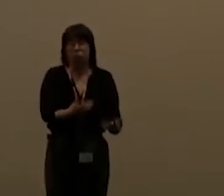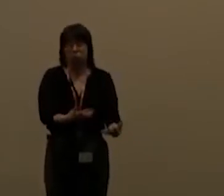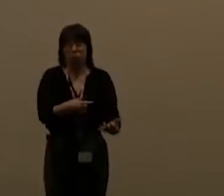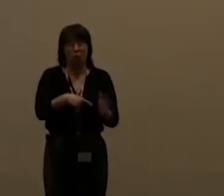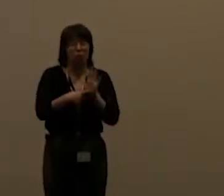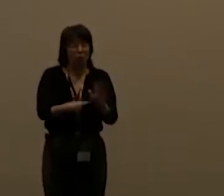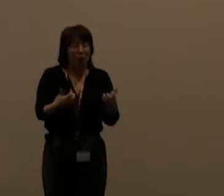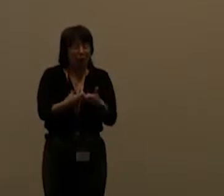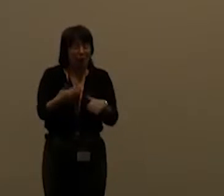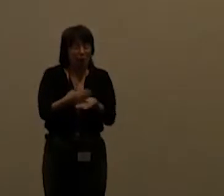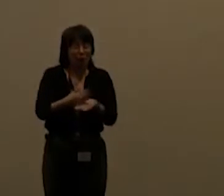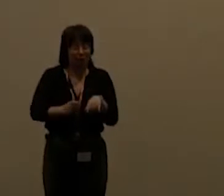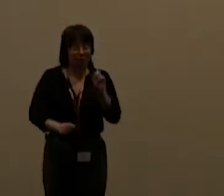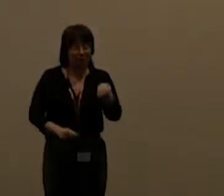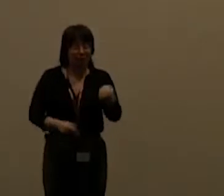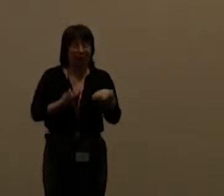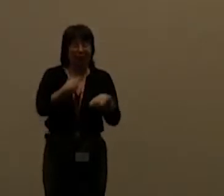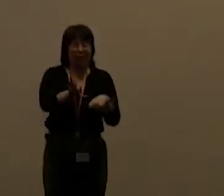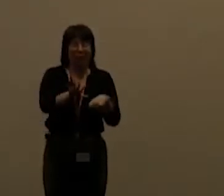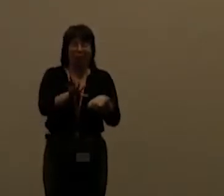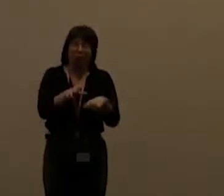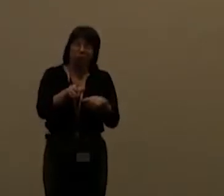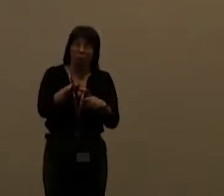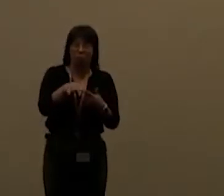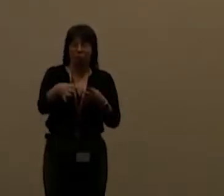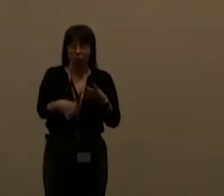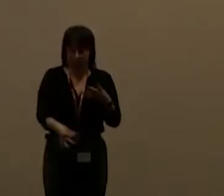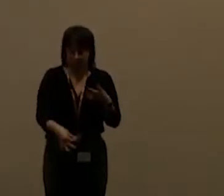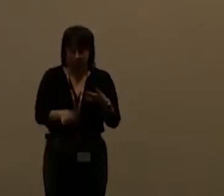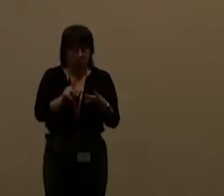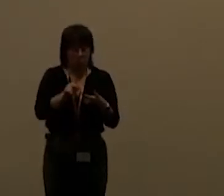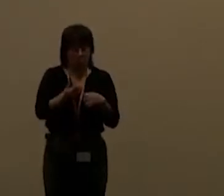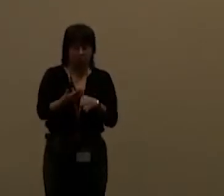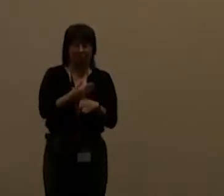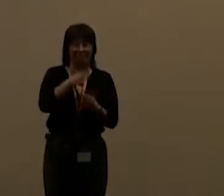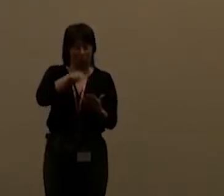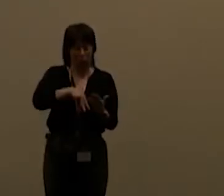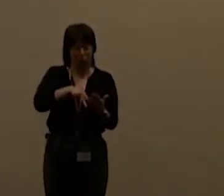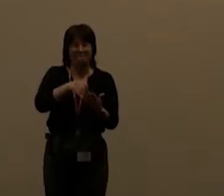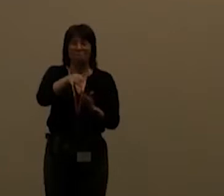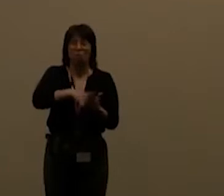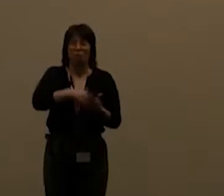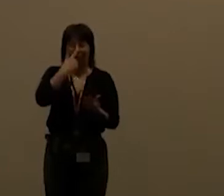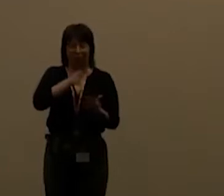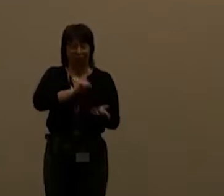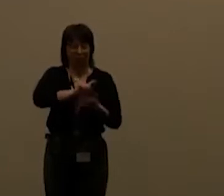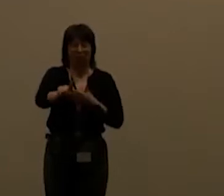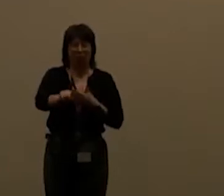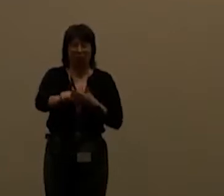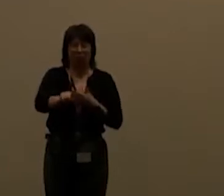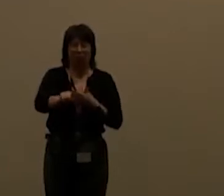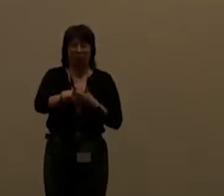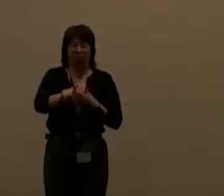So to show you how this works, if I click on this leave request option, it's going to give me a preview of a form where I can submit a leave